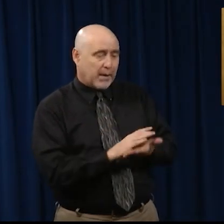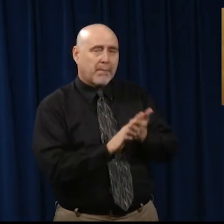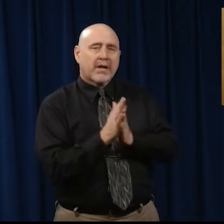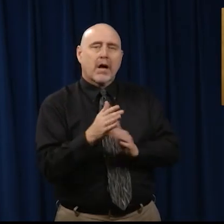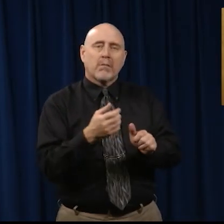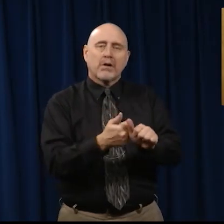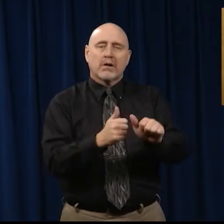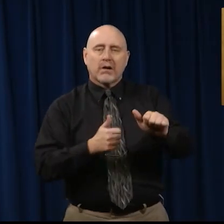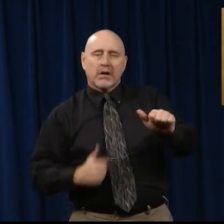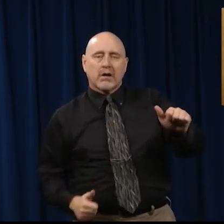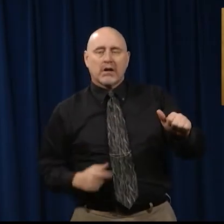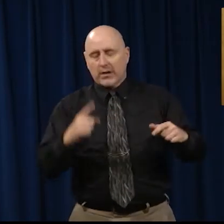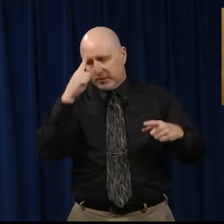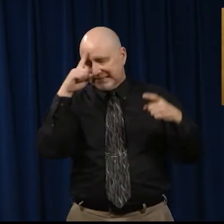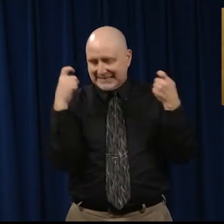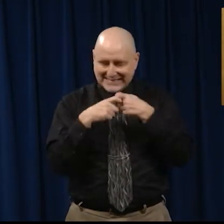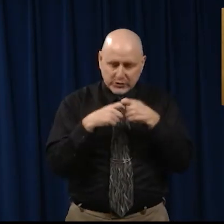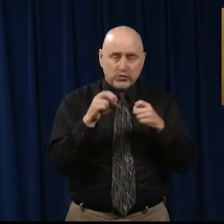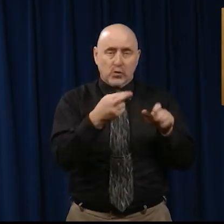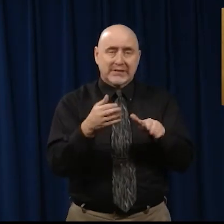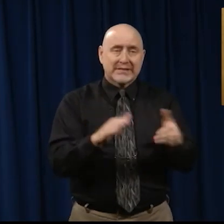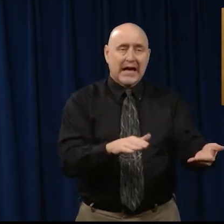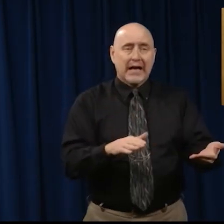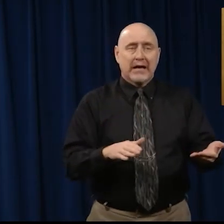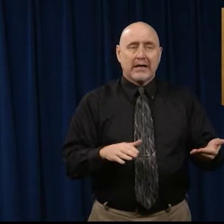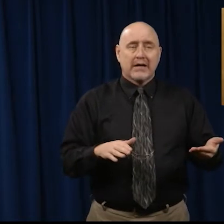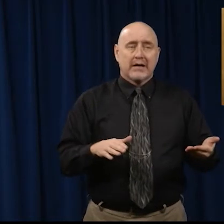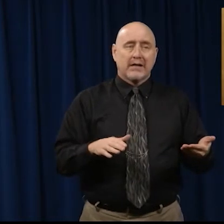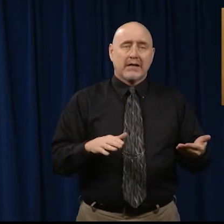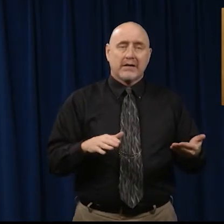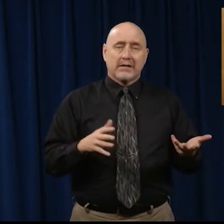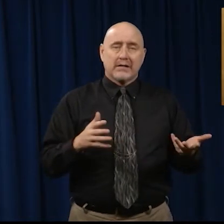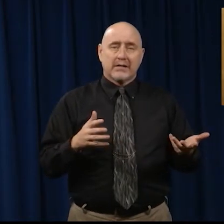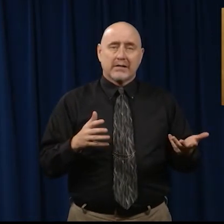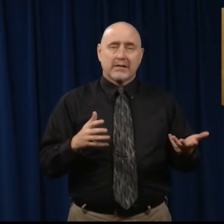become developmentally delayed, have seizures, or die.